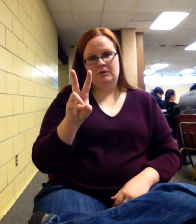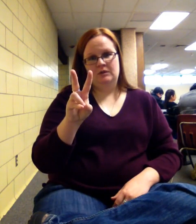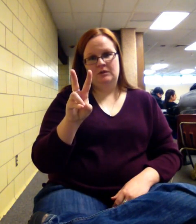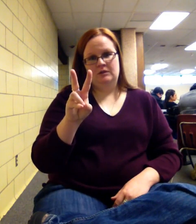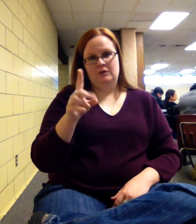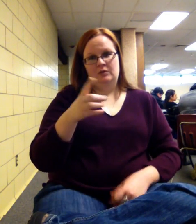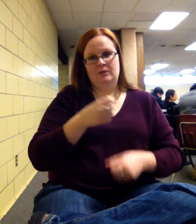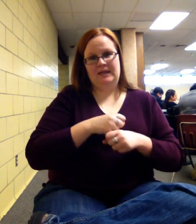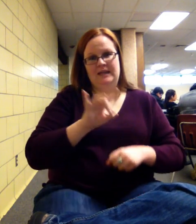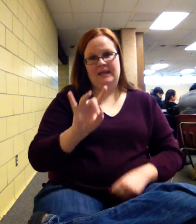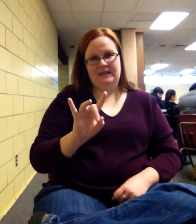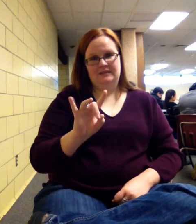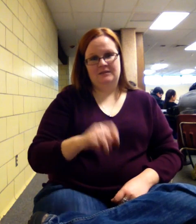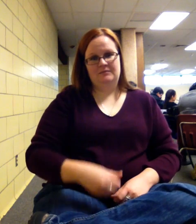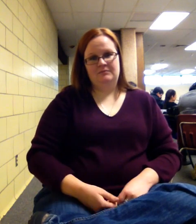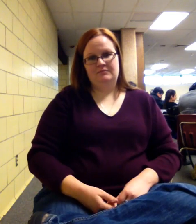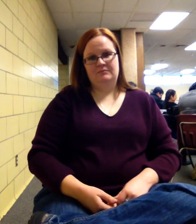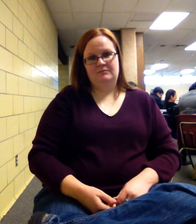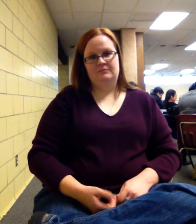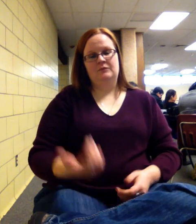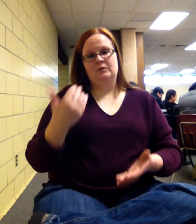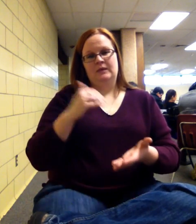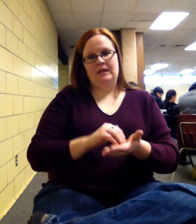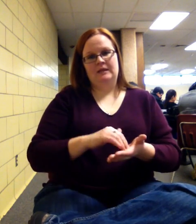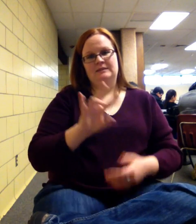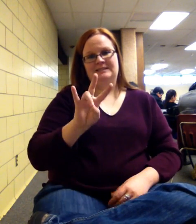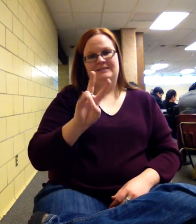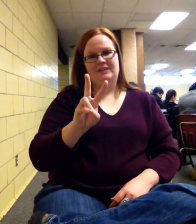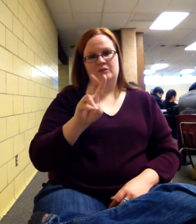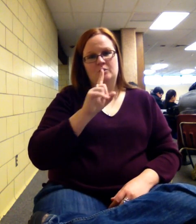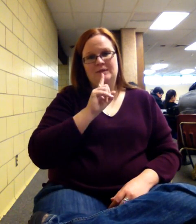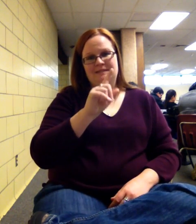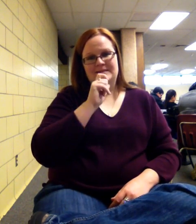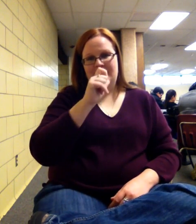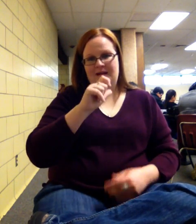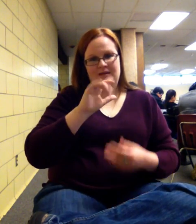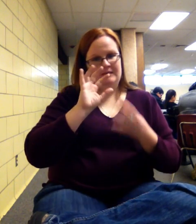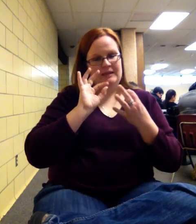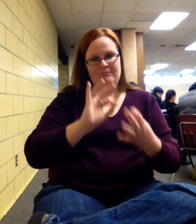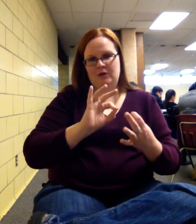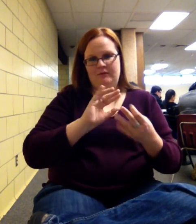you get 8. So again, 72 isn't the perfect number, to be